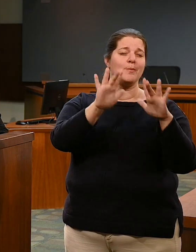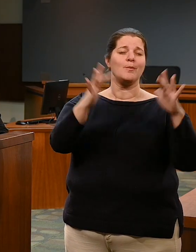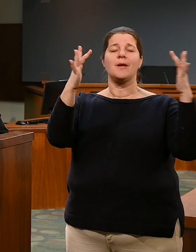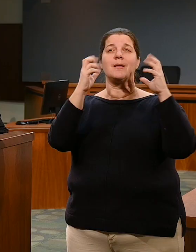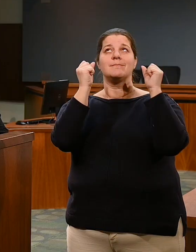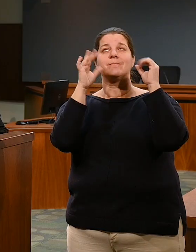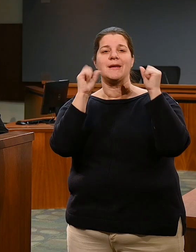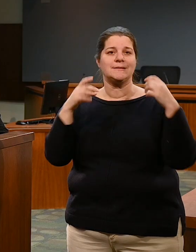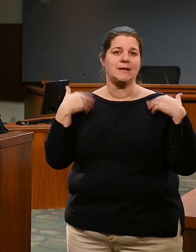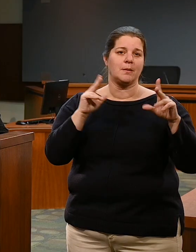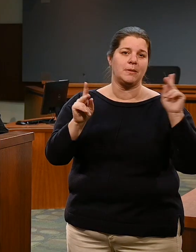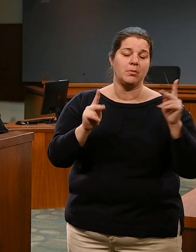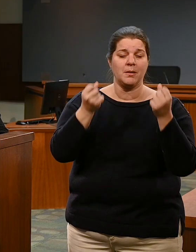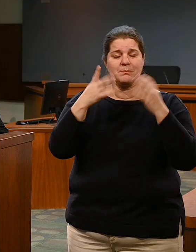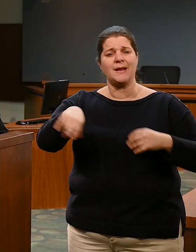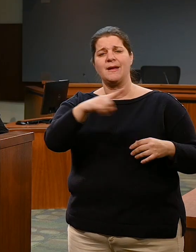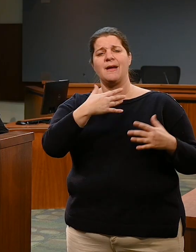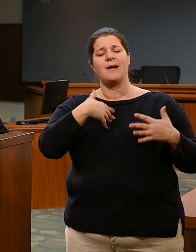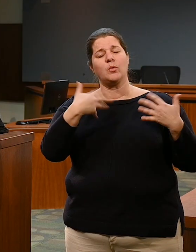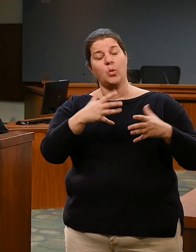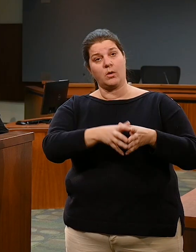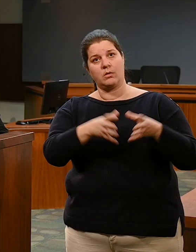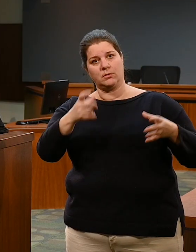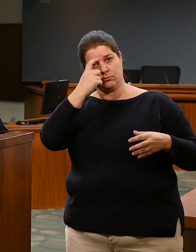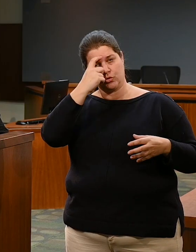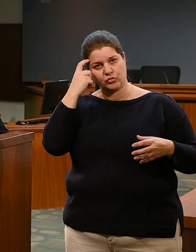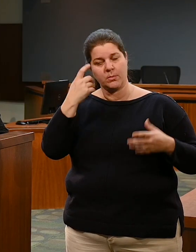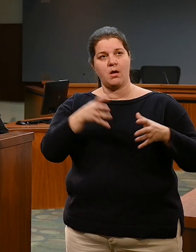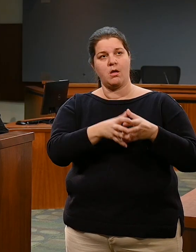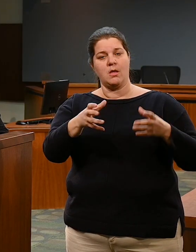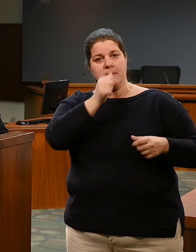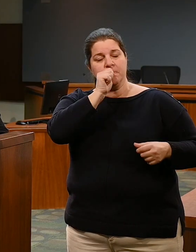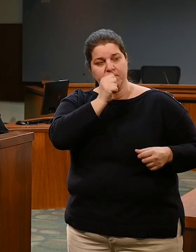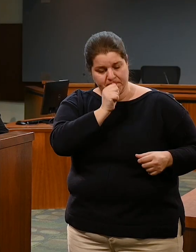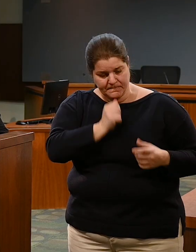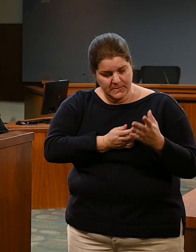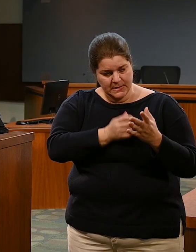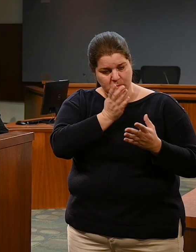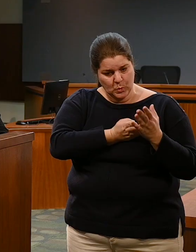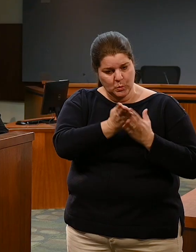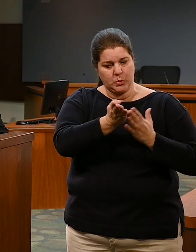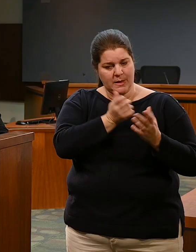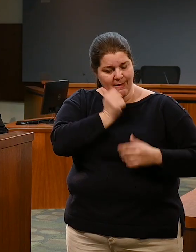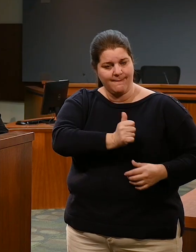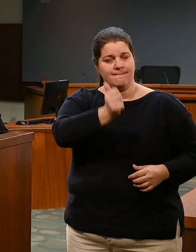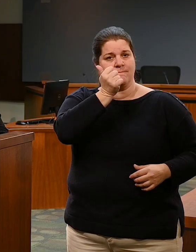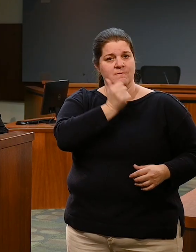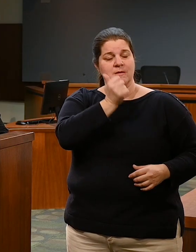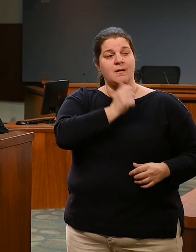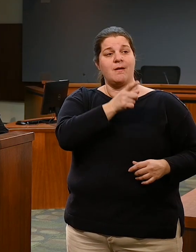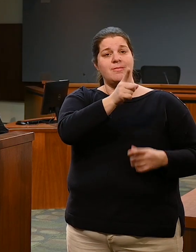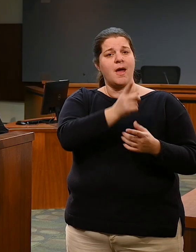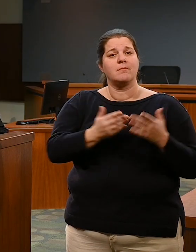have faced unimaginable pain and trauma, yet they continue to persevere every single day. With immense bravery, they have stepped forward to